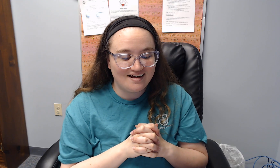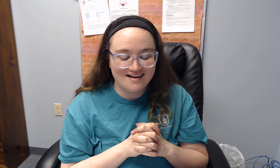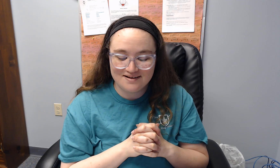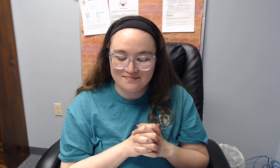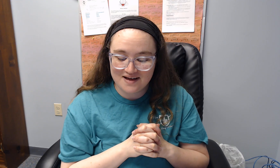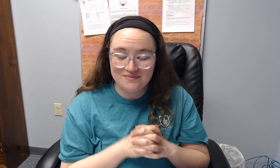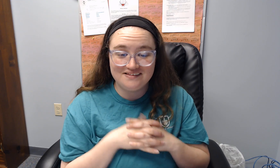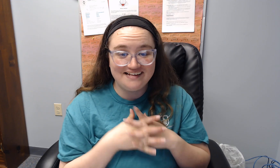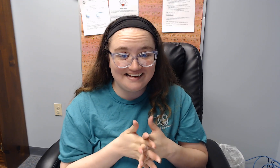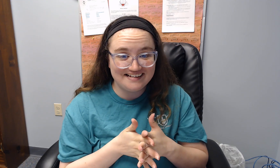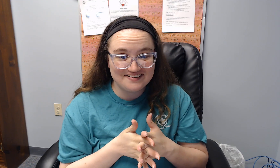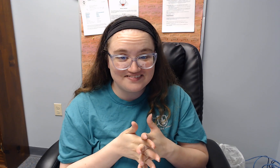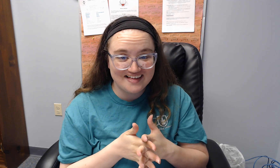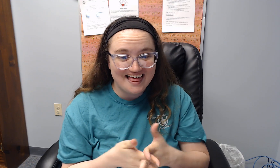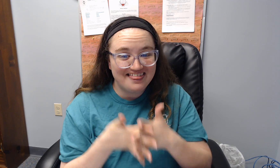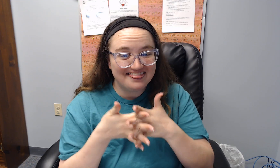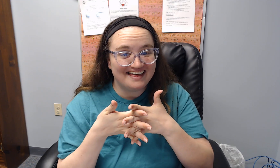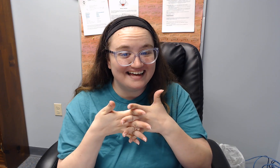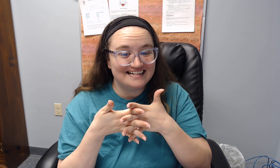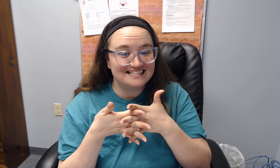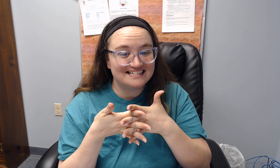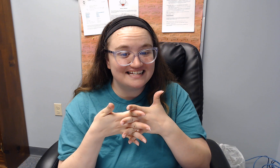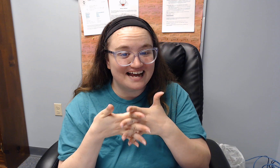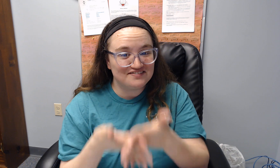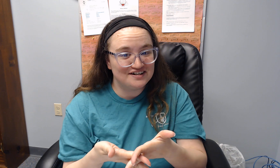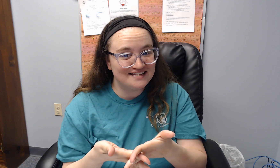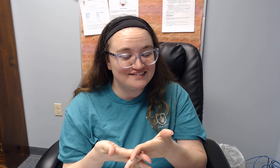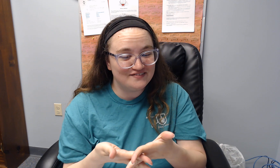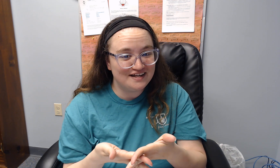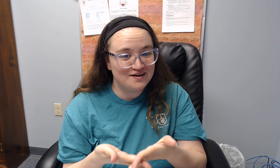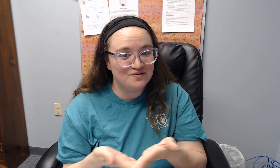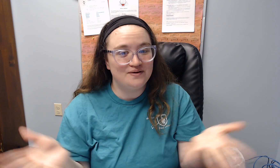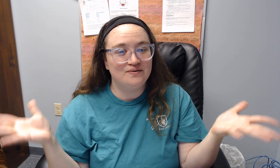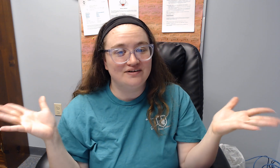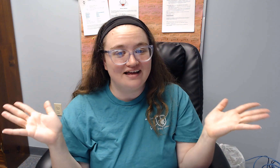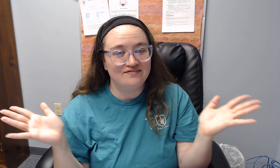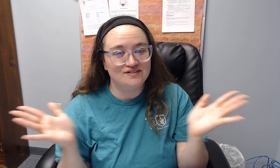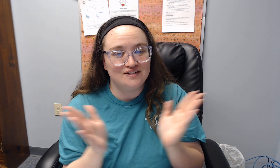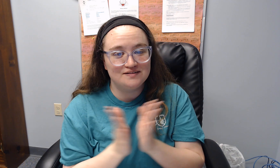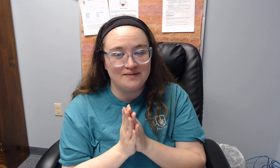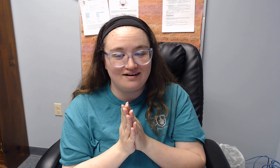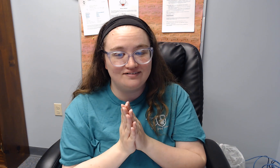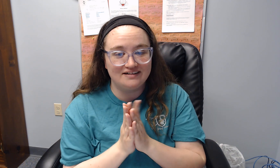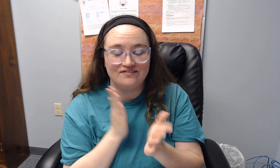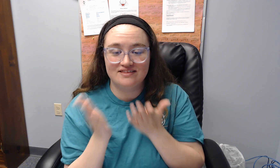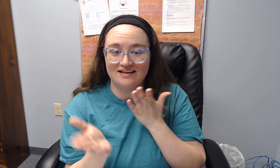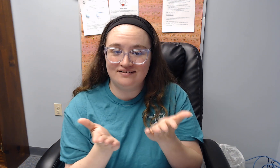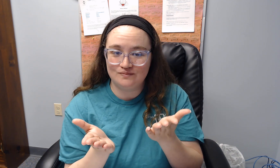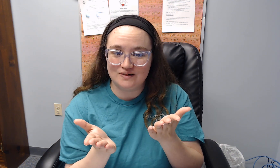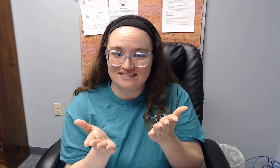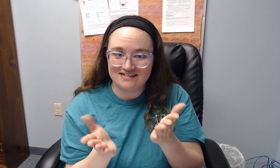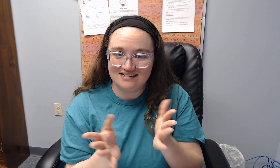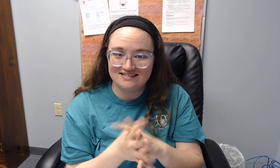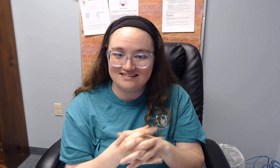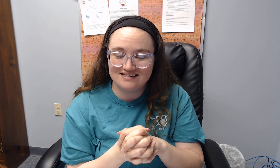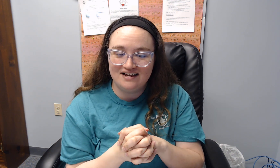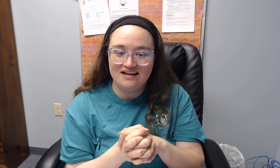Okay. I believe that after this video we will have talked about everything we discussed in